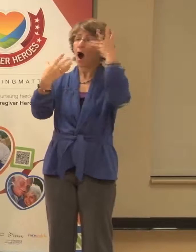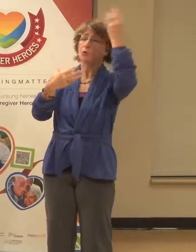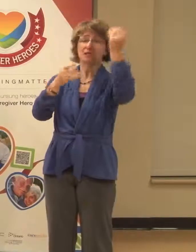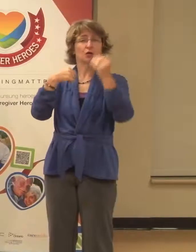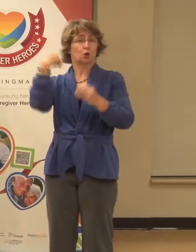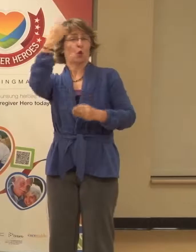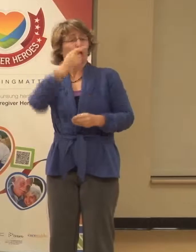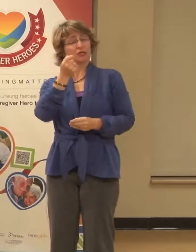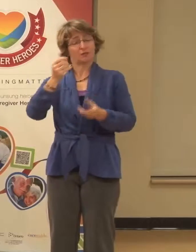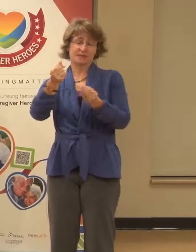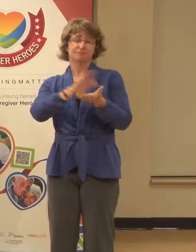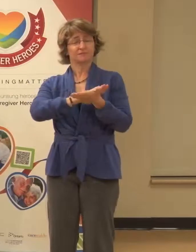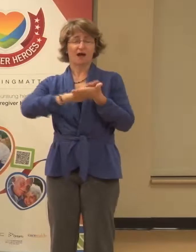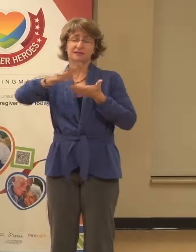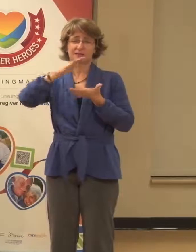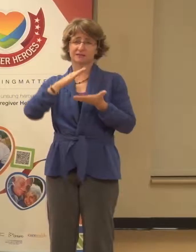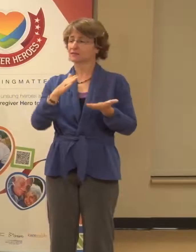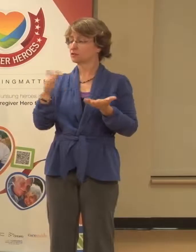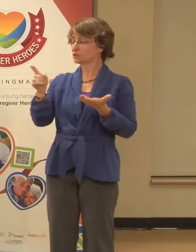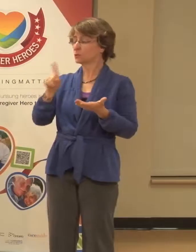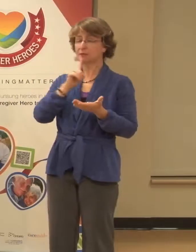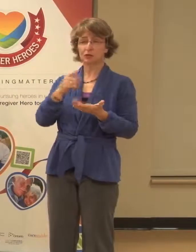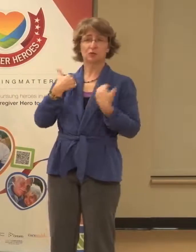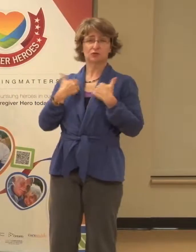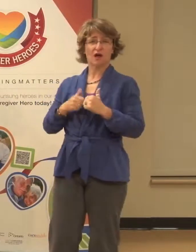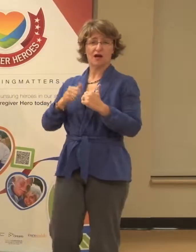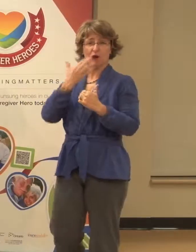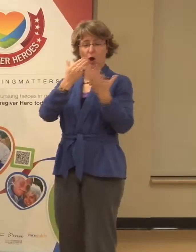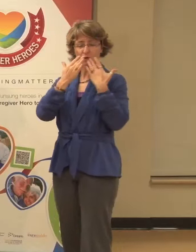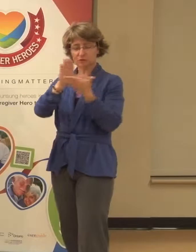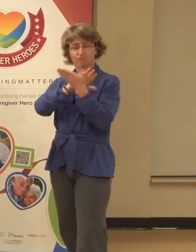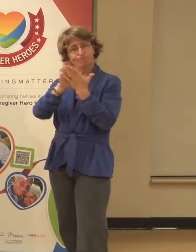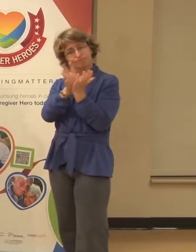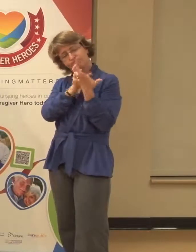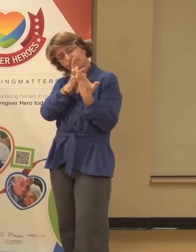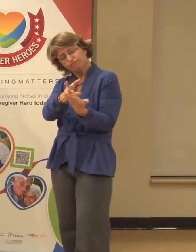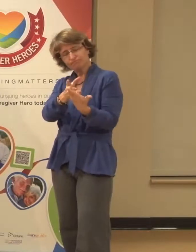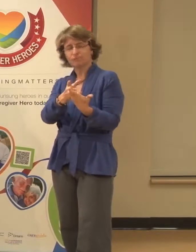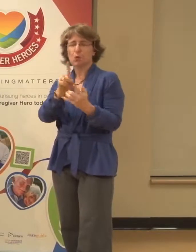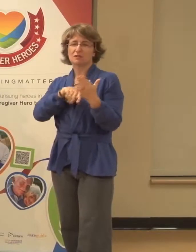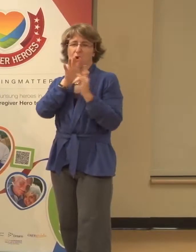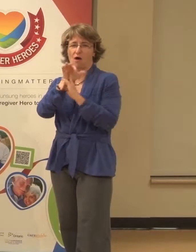bit trendy, so we make sure that we actually match up the colors.